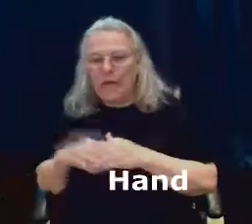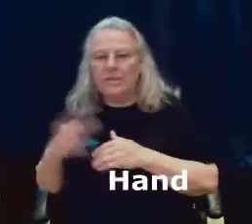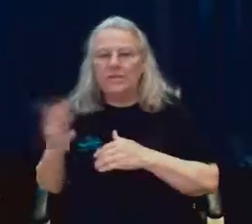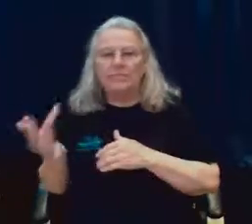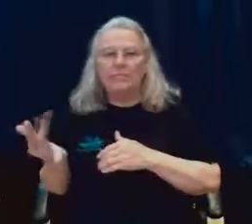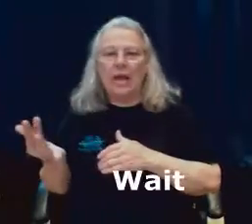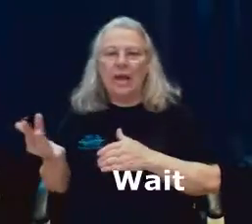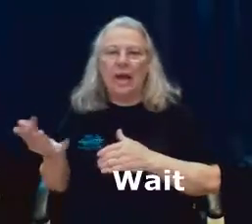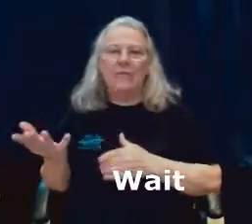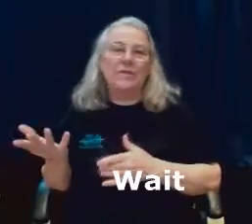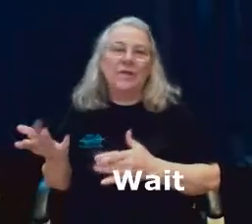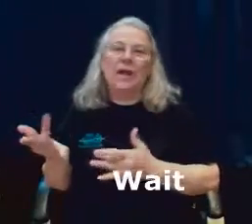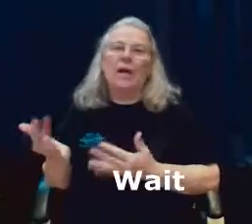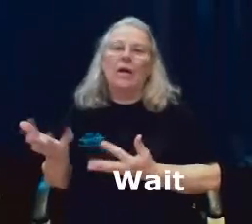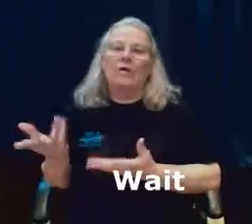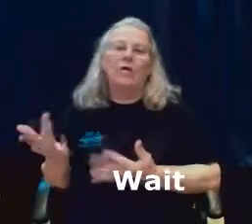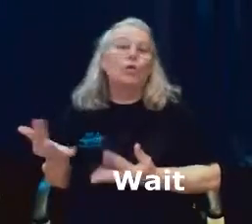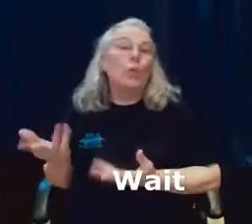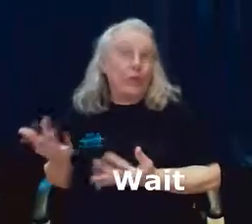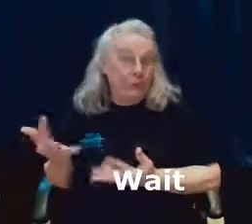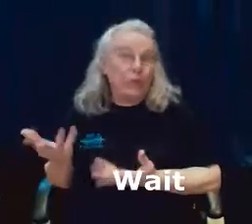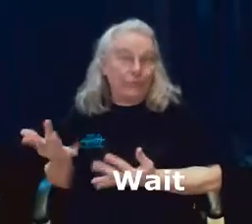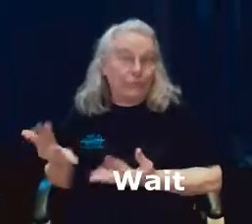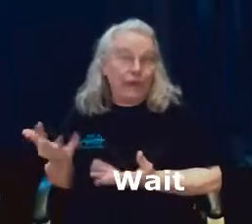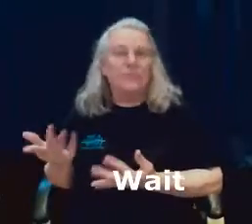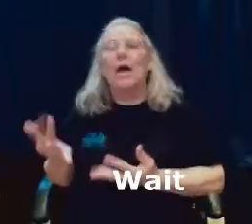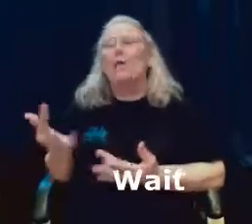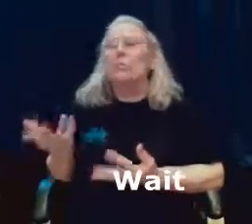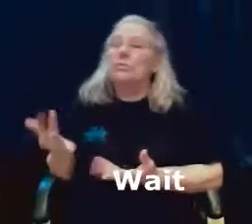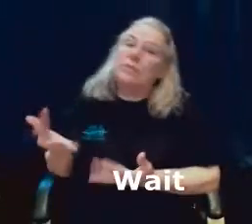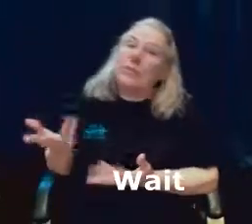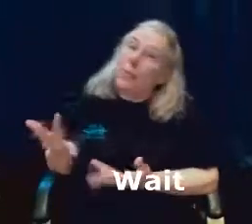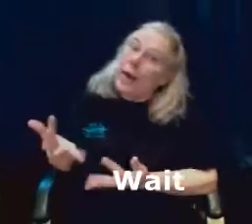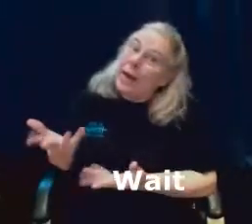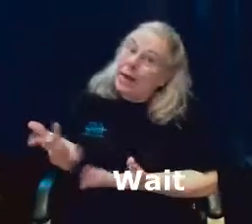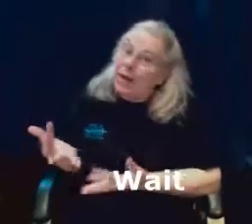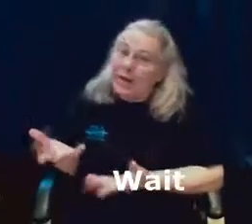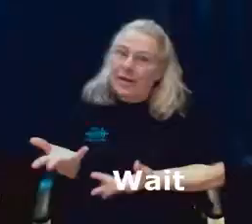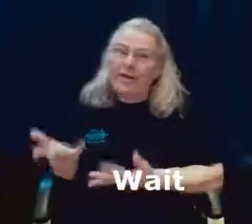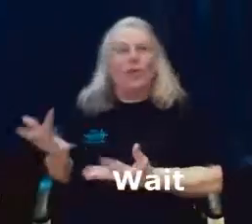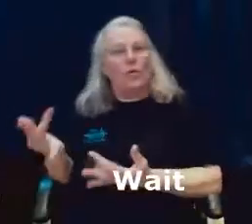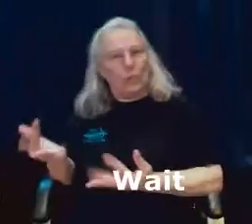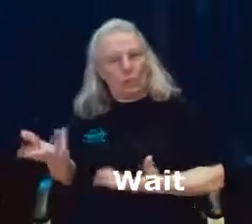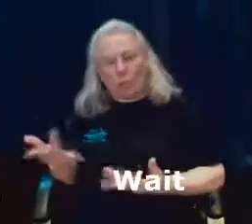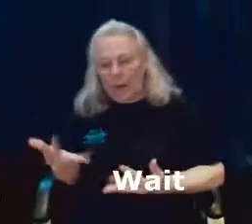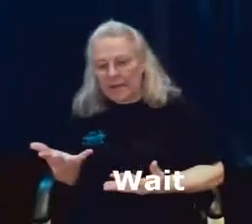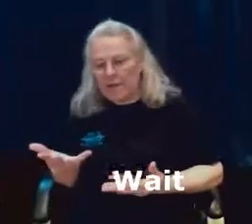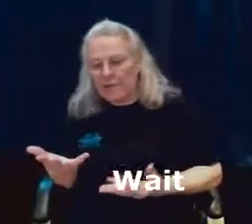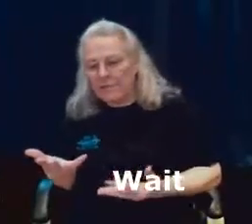Wait, and that's like you're twiddling your fingers. Oh, I'm waiting. Wait.